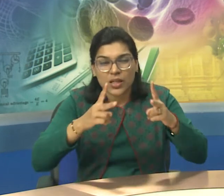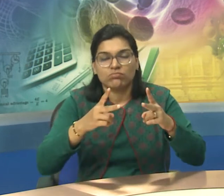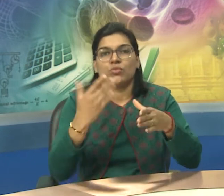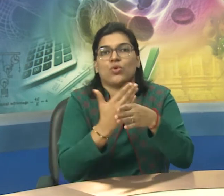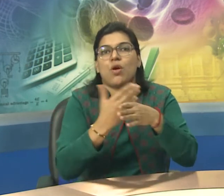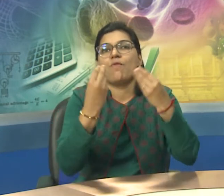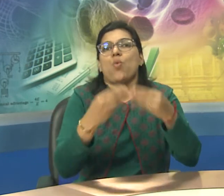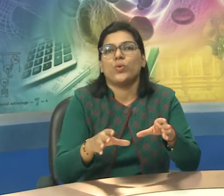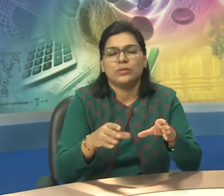outside